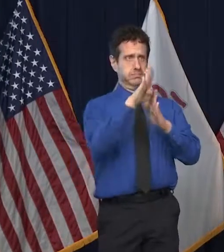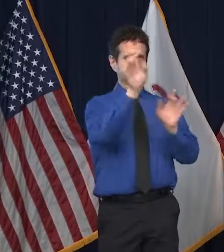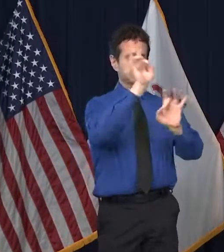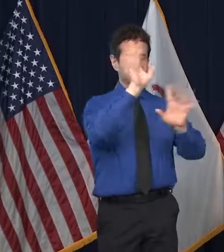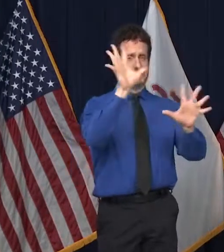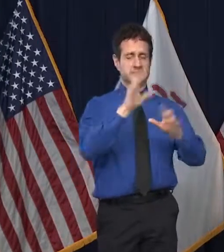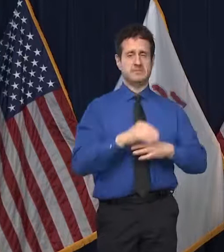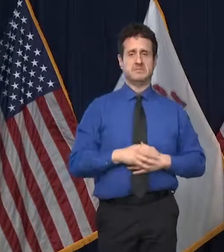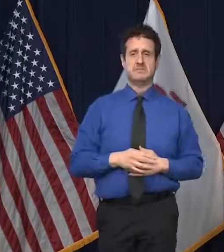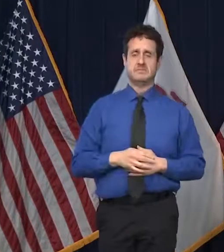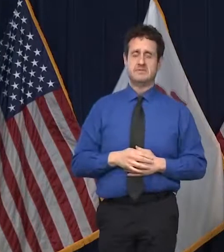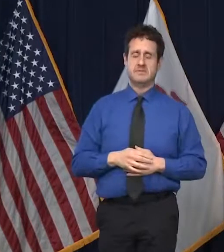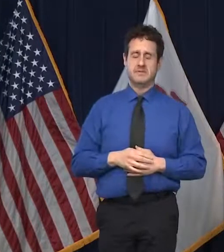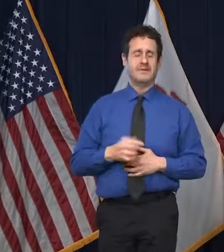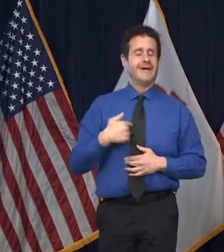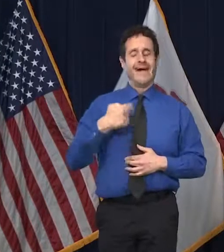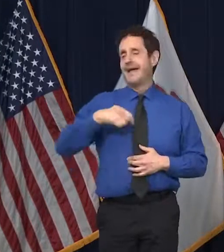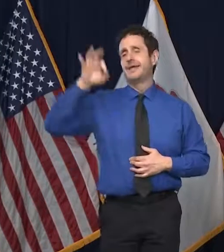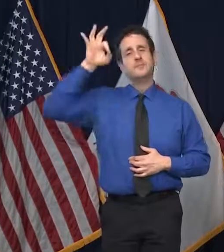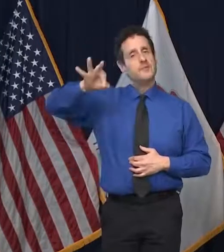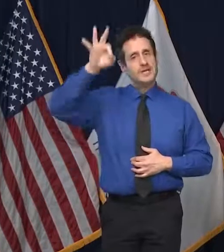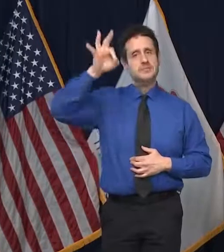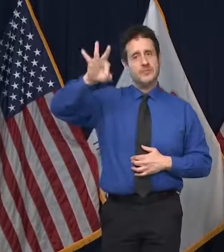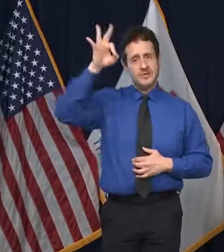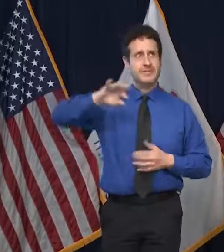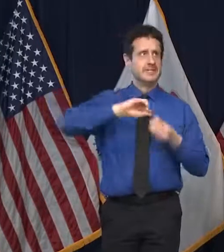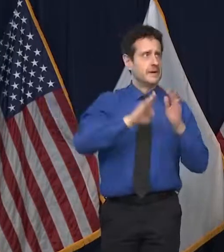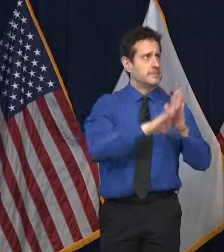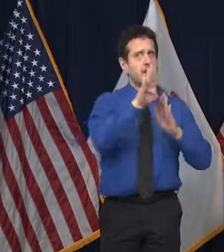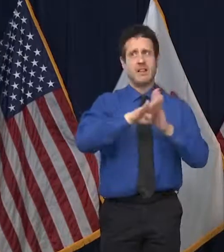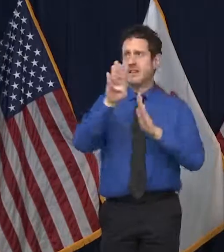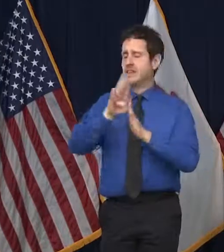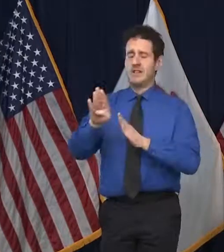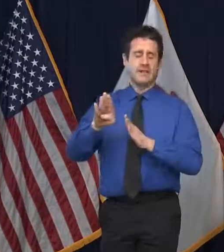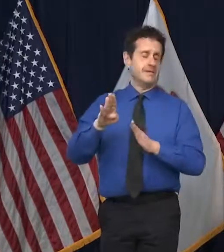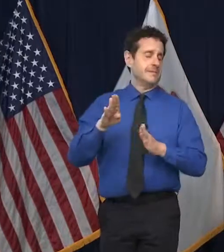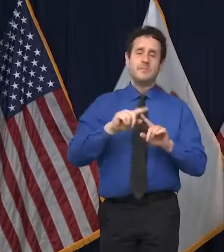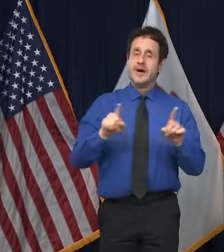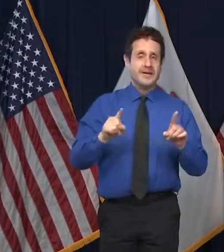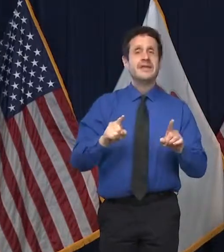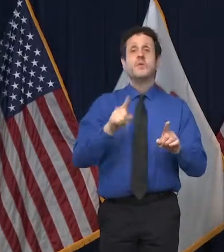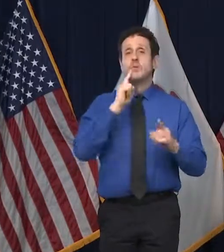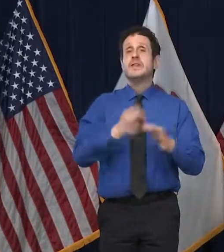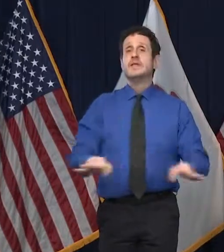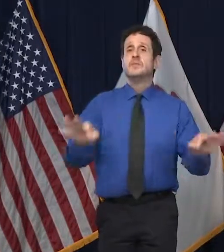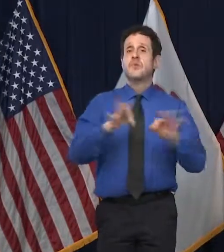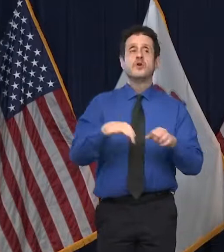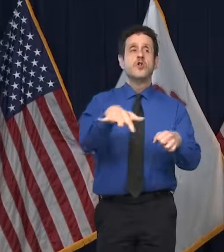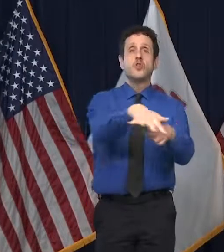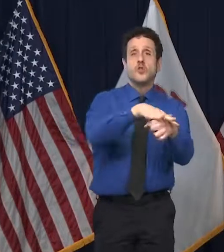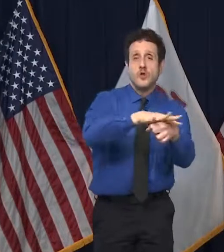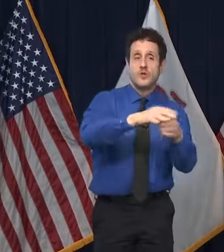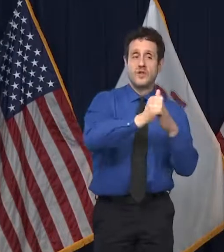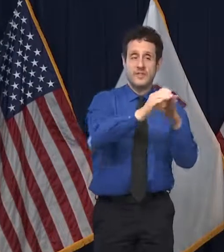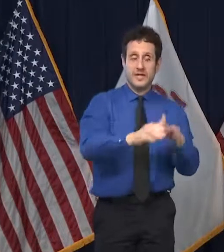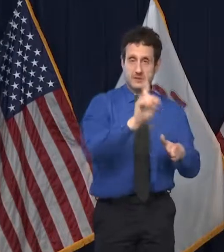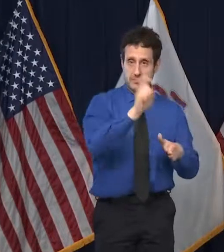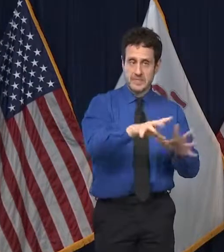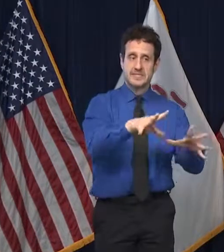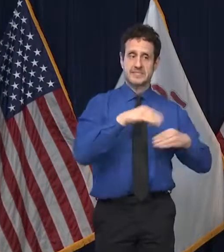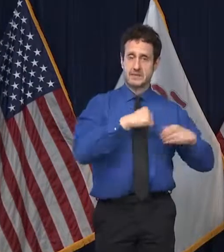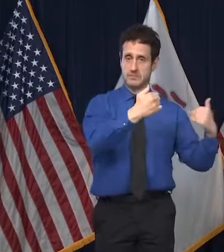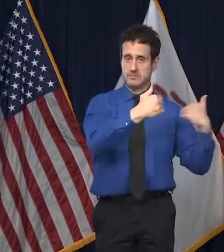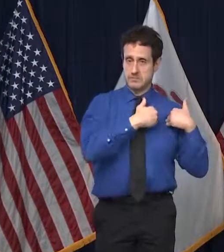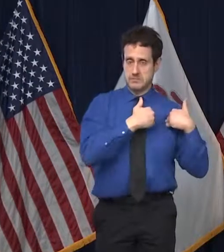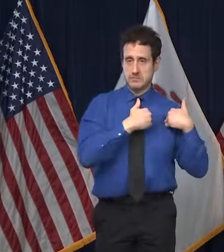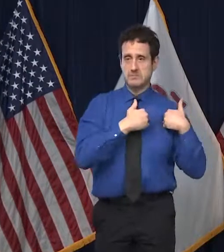And I can tell you that till I'm blue in the face. But if local leaders don't step up, if high-risk